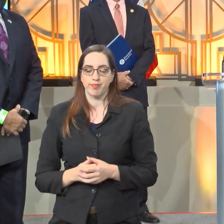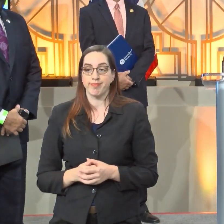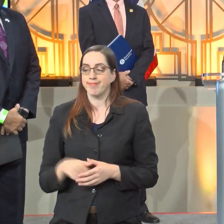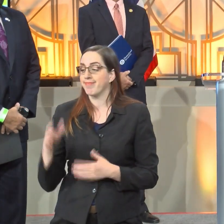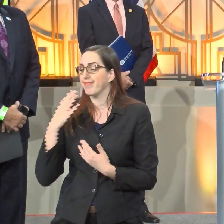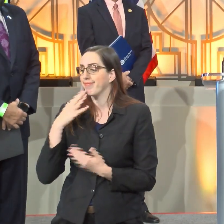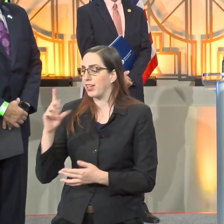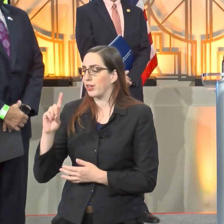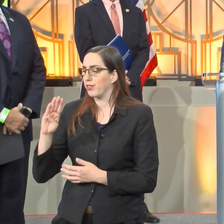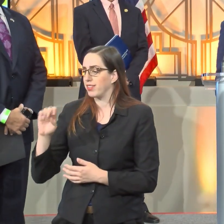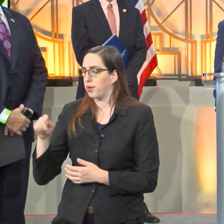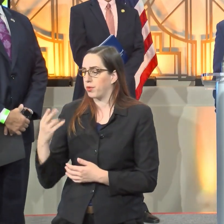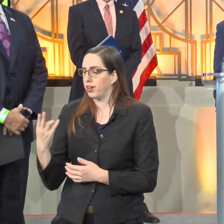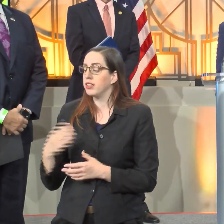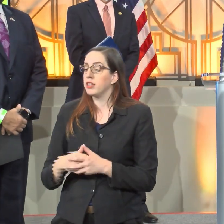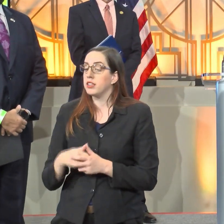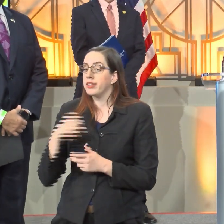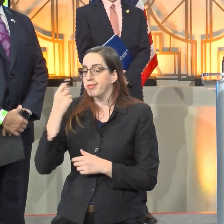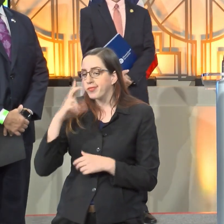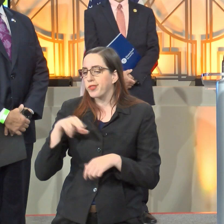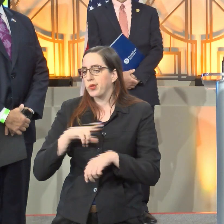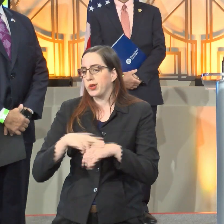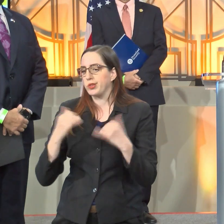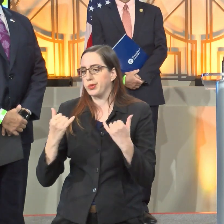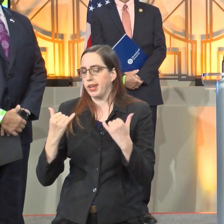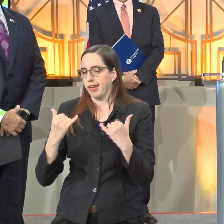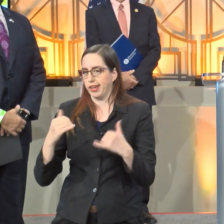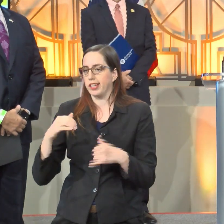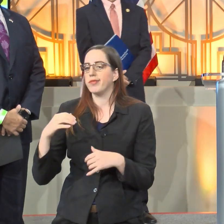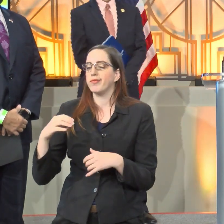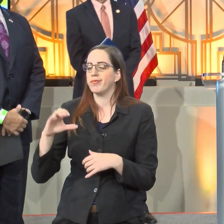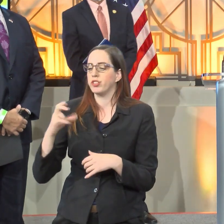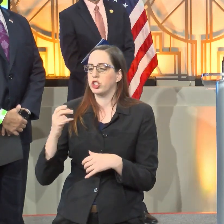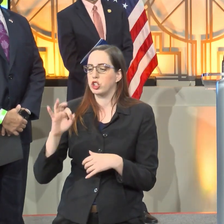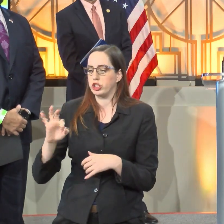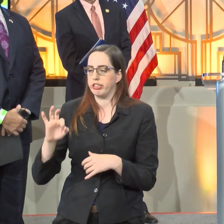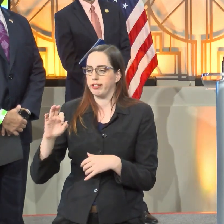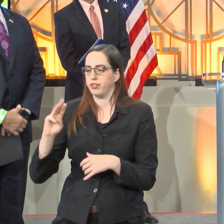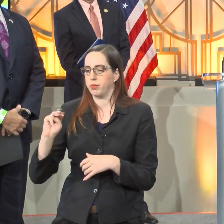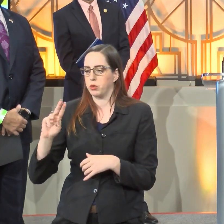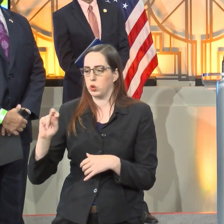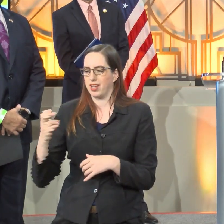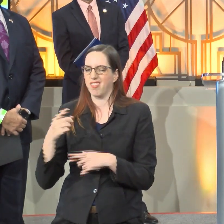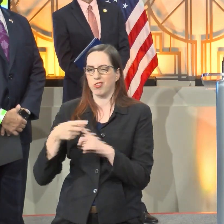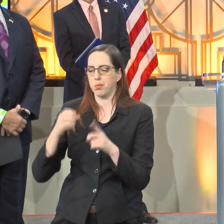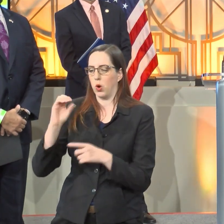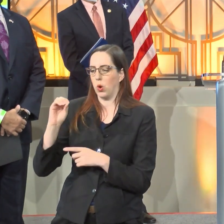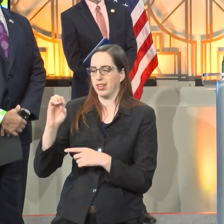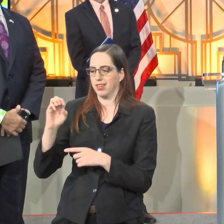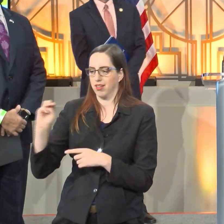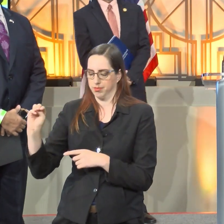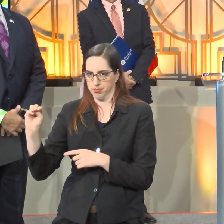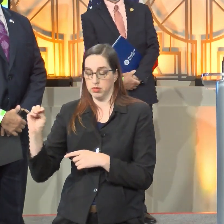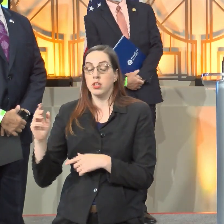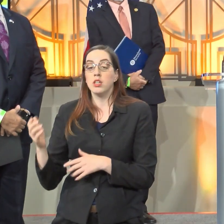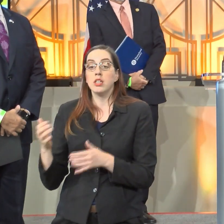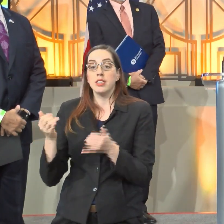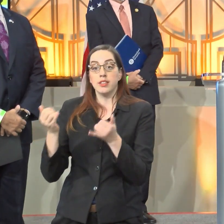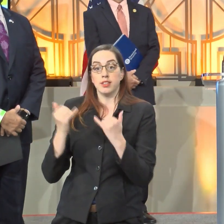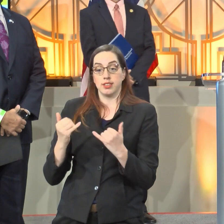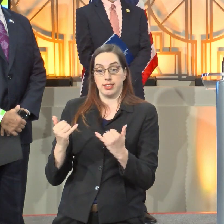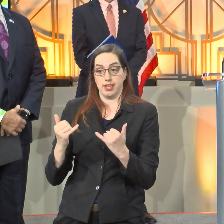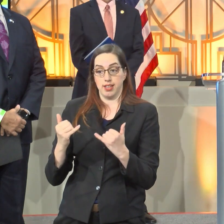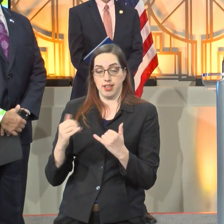Thanks, Deborah. And of course, we have today a chief unit with the Office of Emergency Management, but today speaking